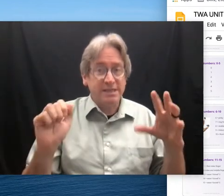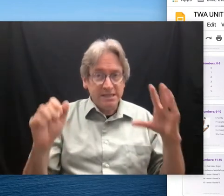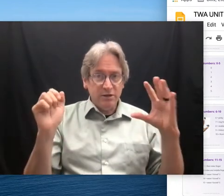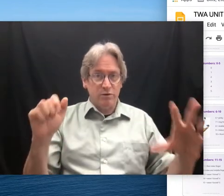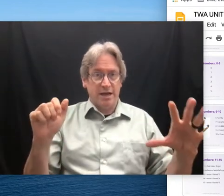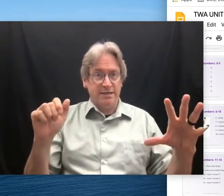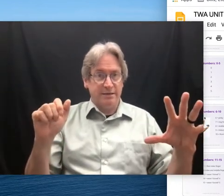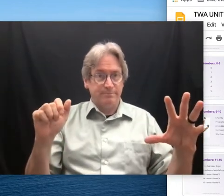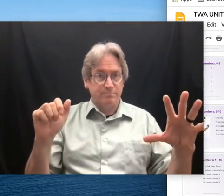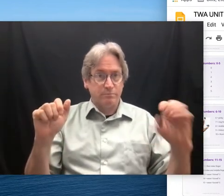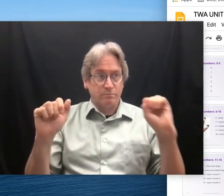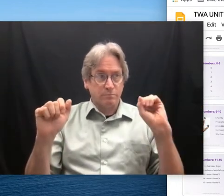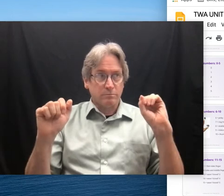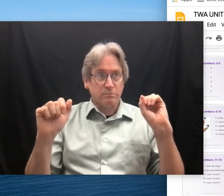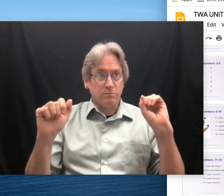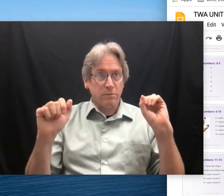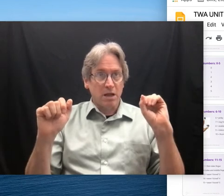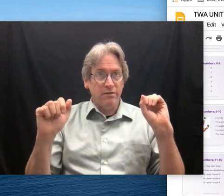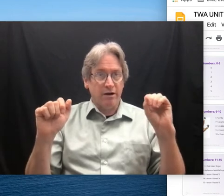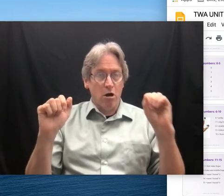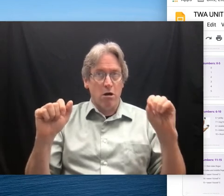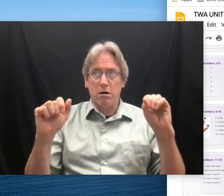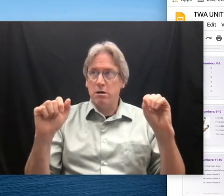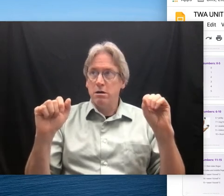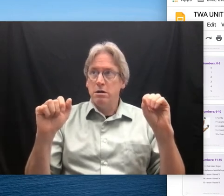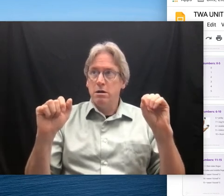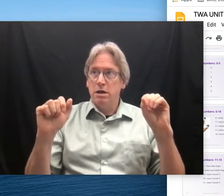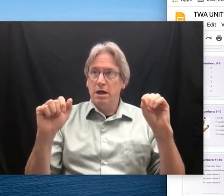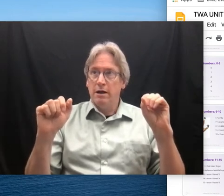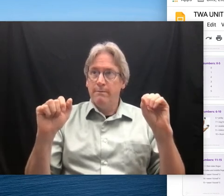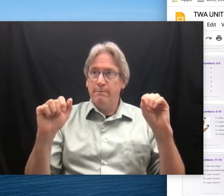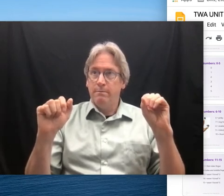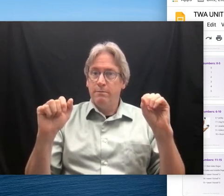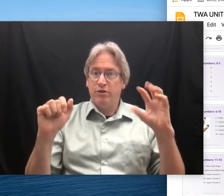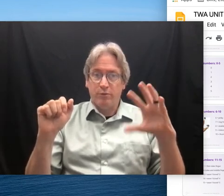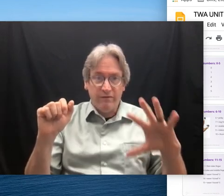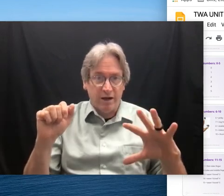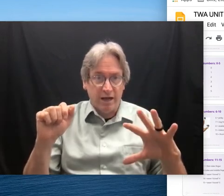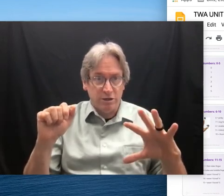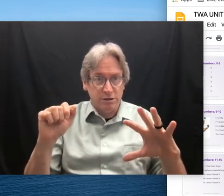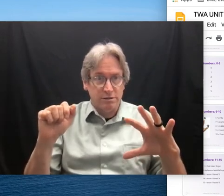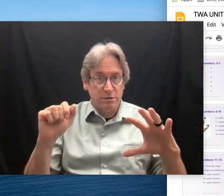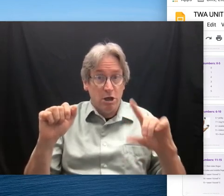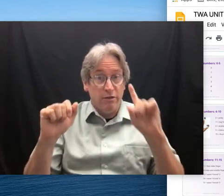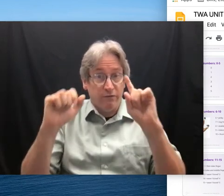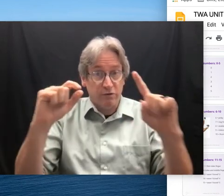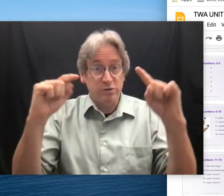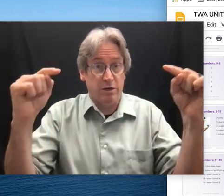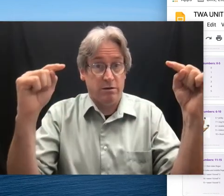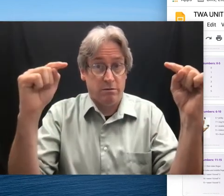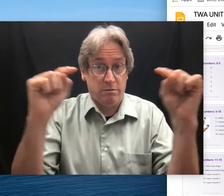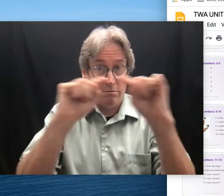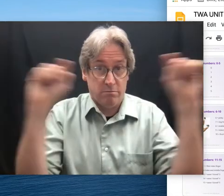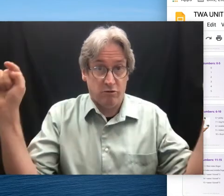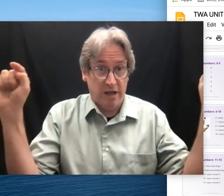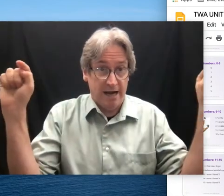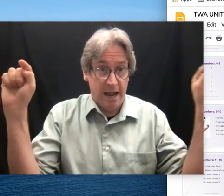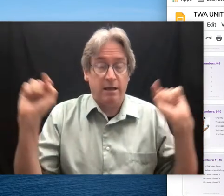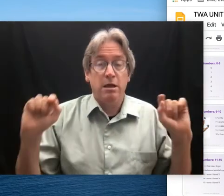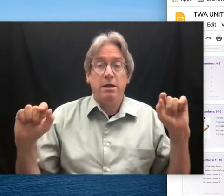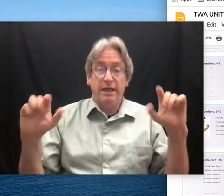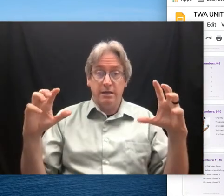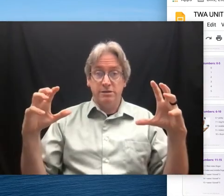for 16 through 19, there are 3 variations. The first one,